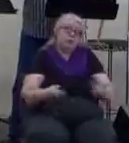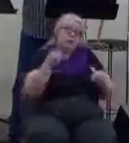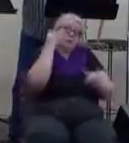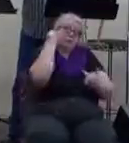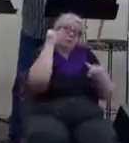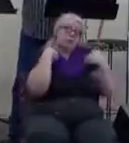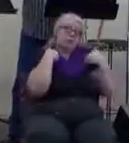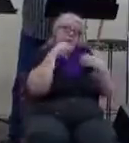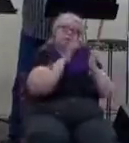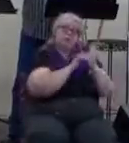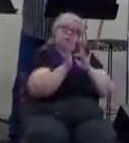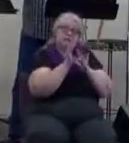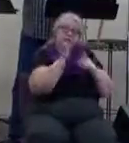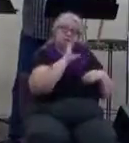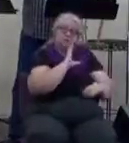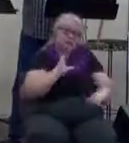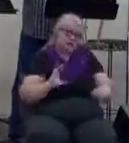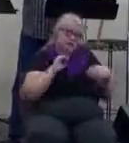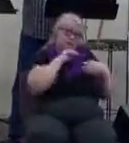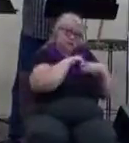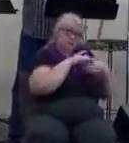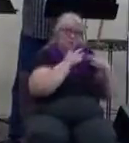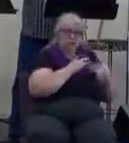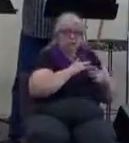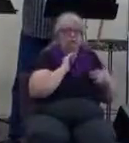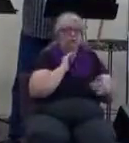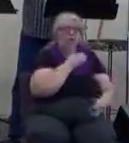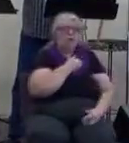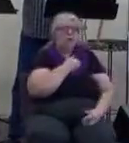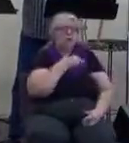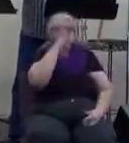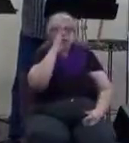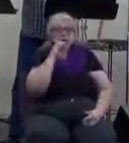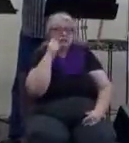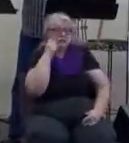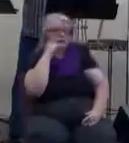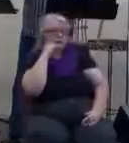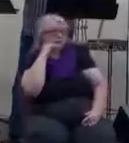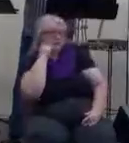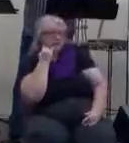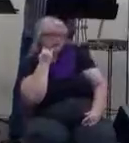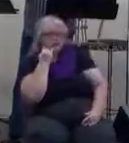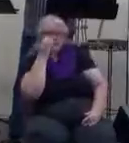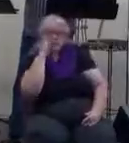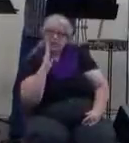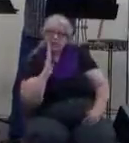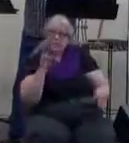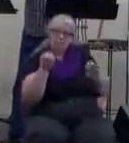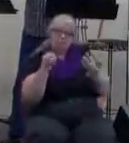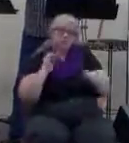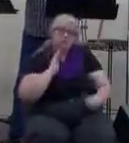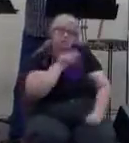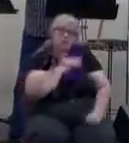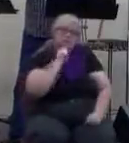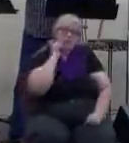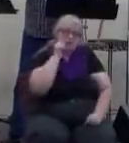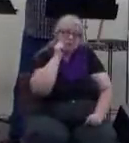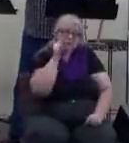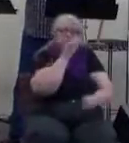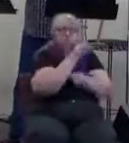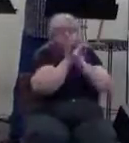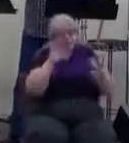life. Our God is a jealous God. He wants our testimony, and he sets us free to